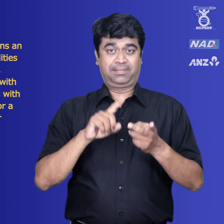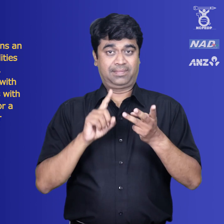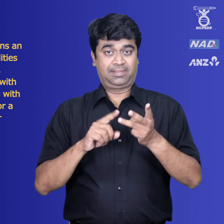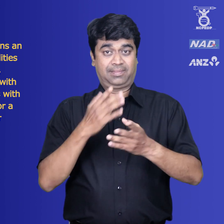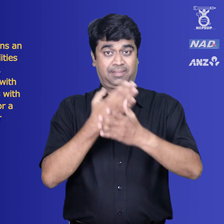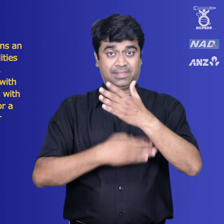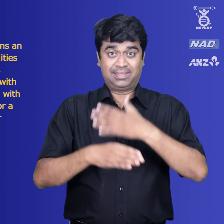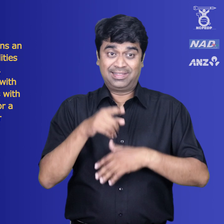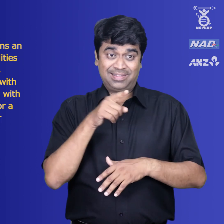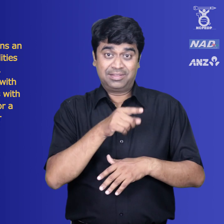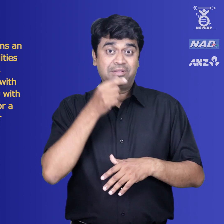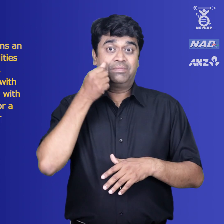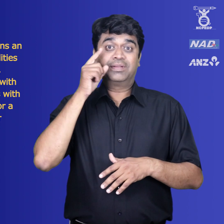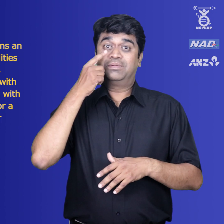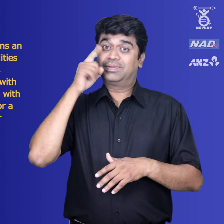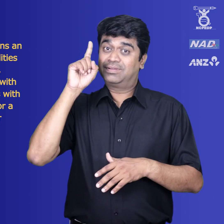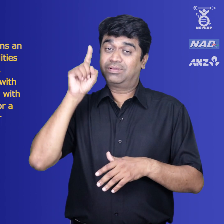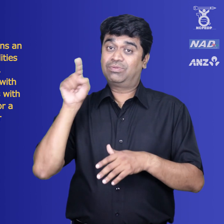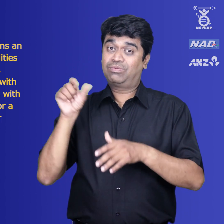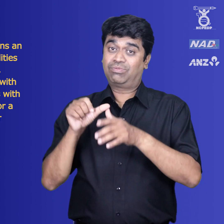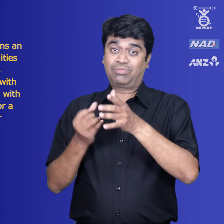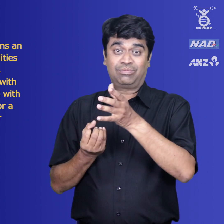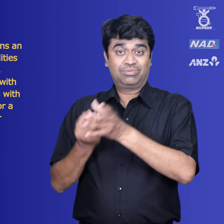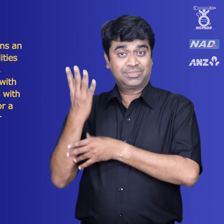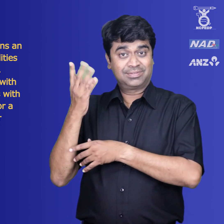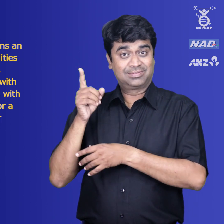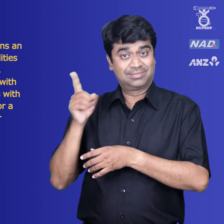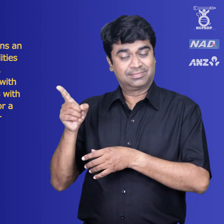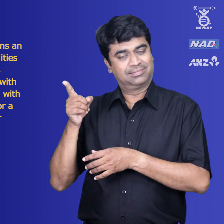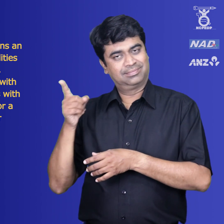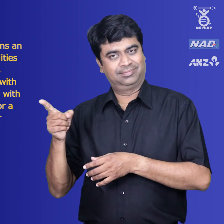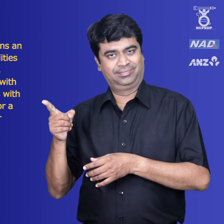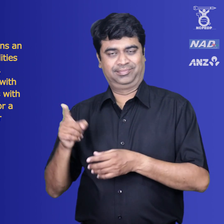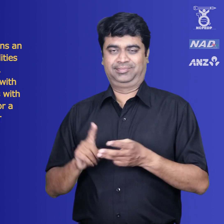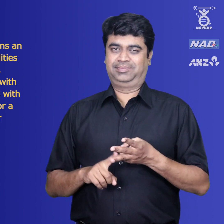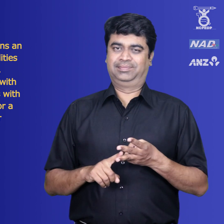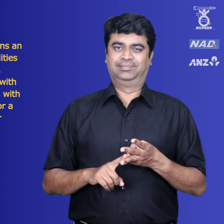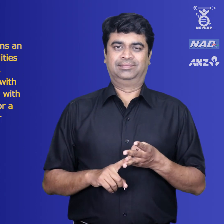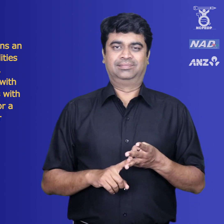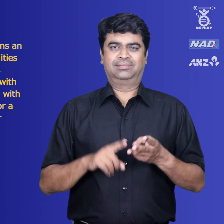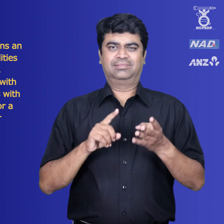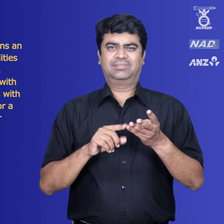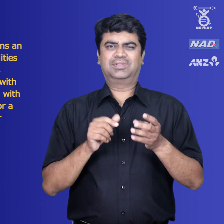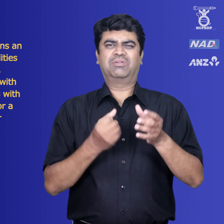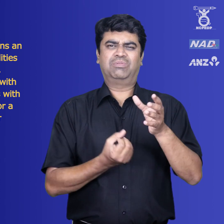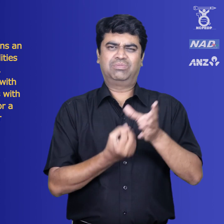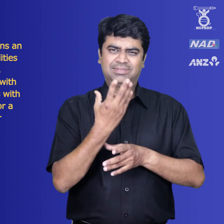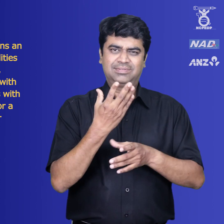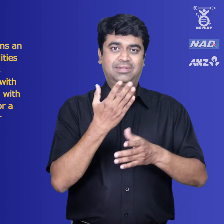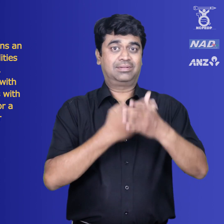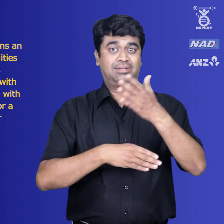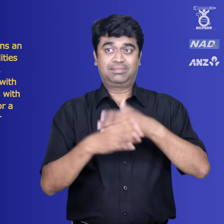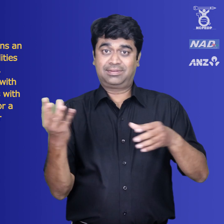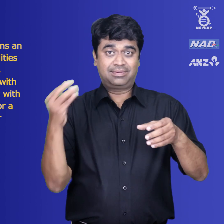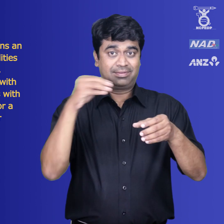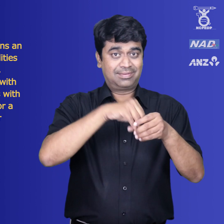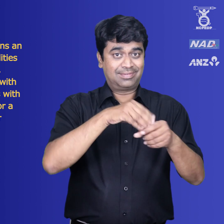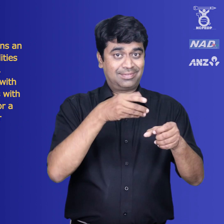with disabilities, association of persons with disabilities and family members, or